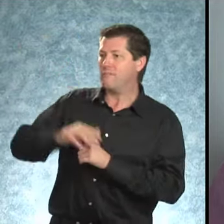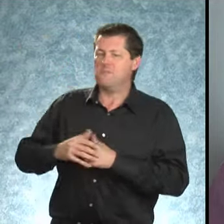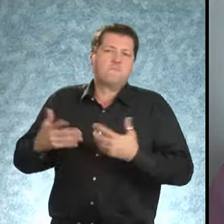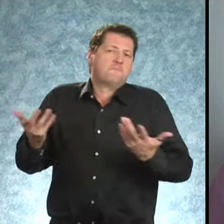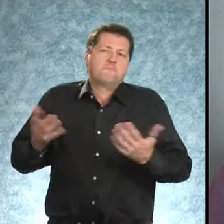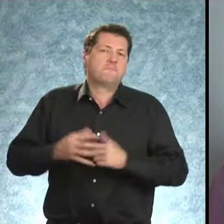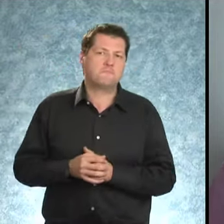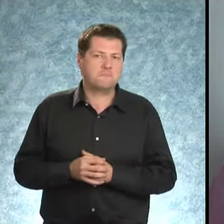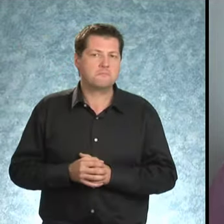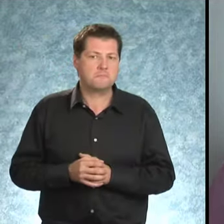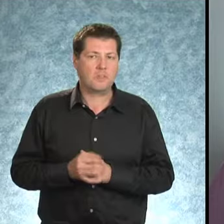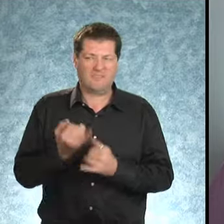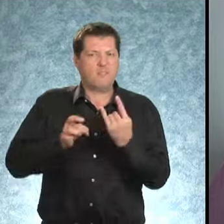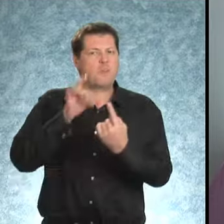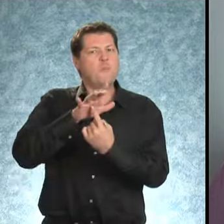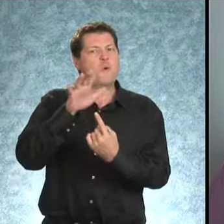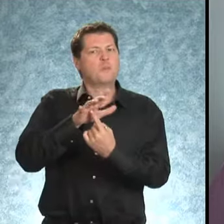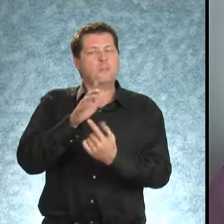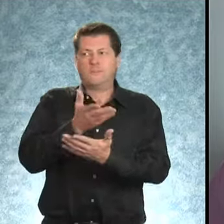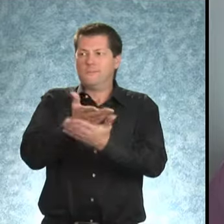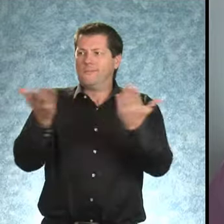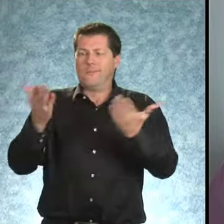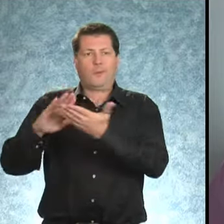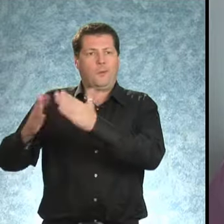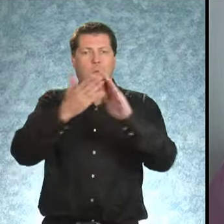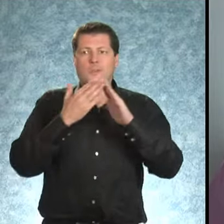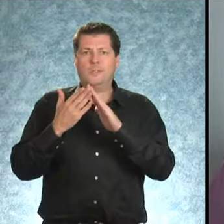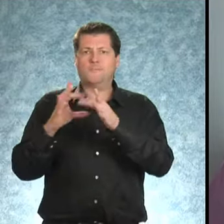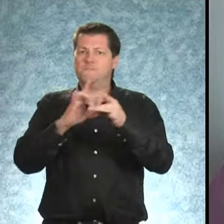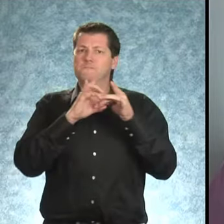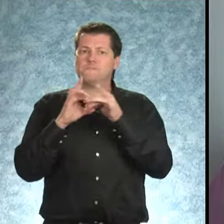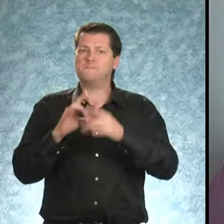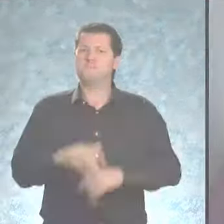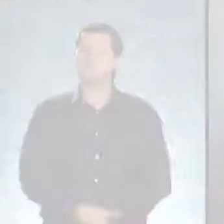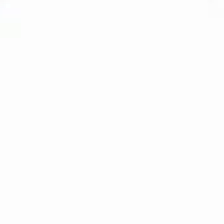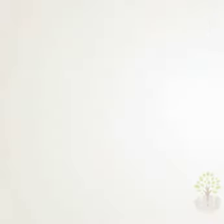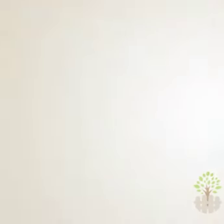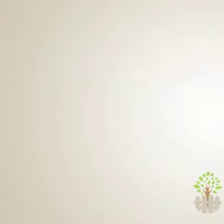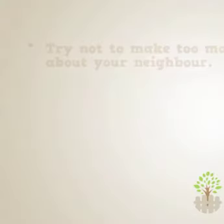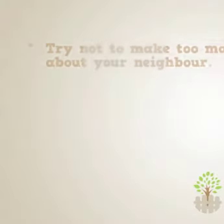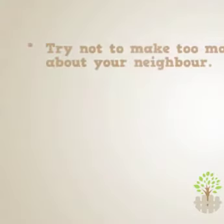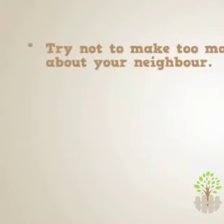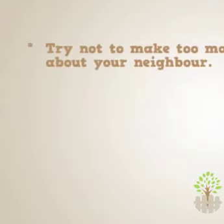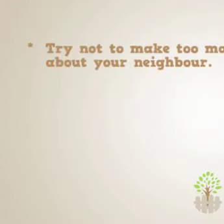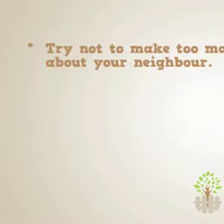wave, whatever. I think it's important as far as neighbourhood relationships go.